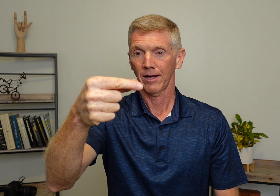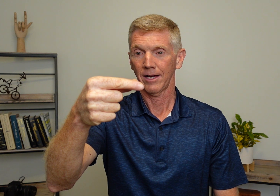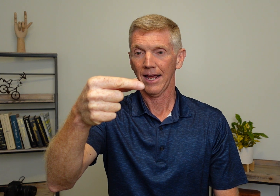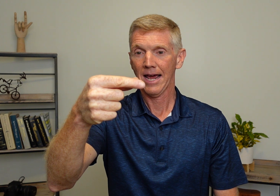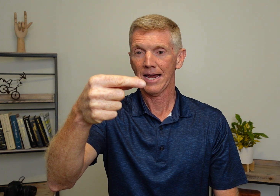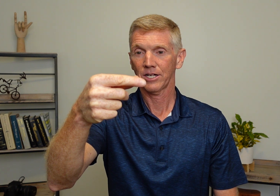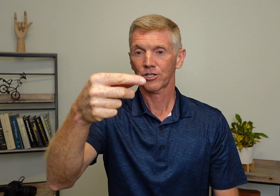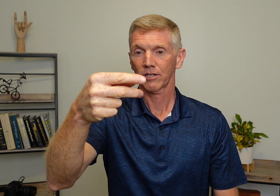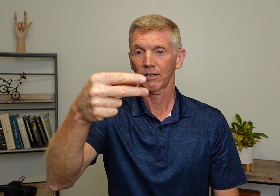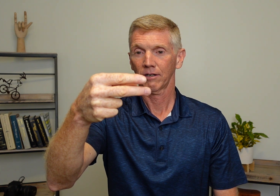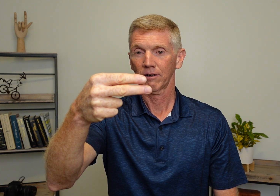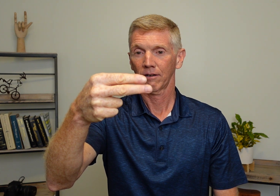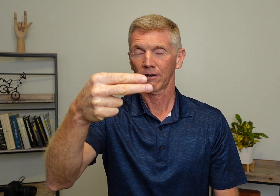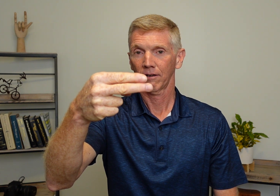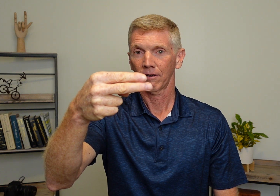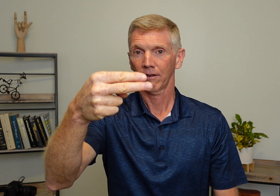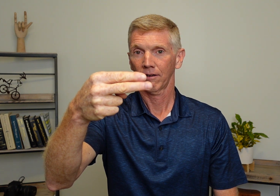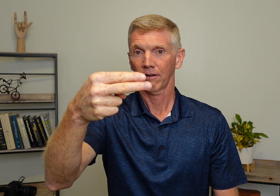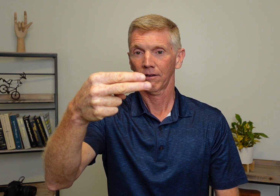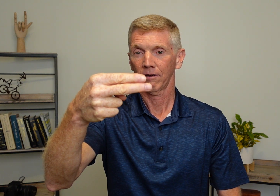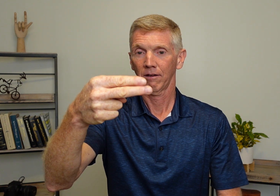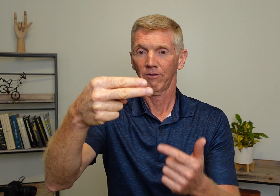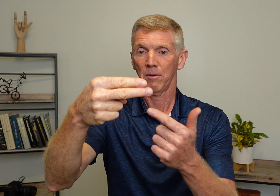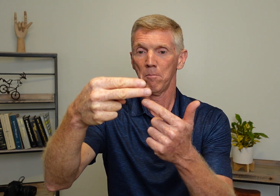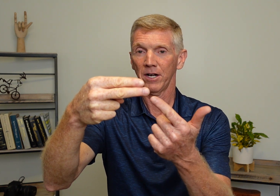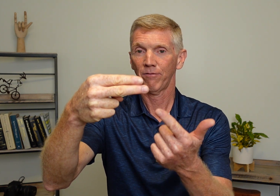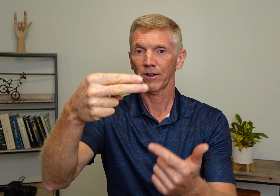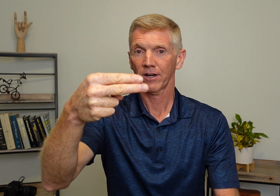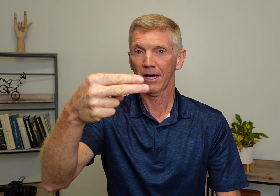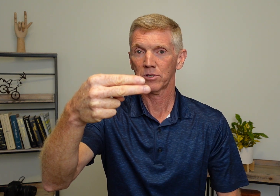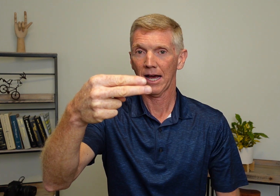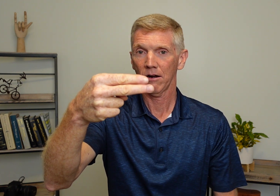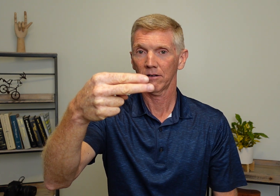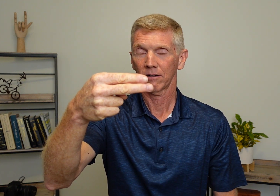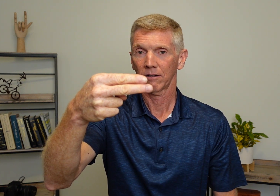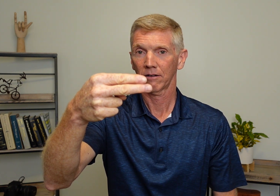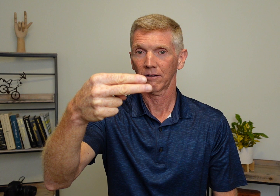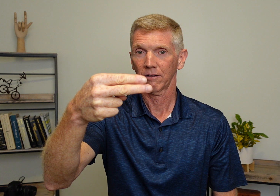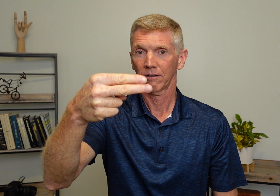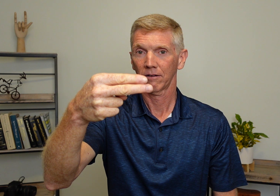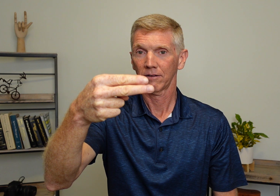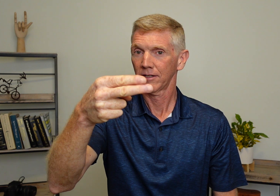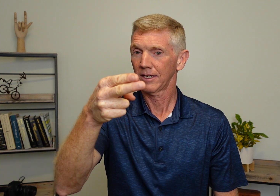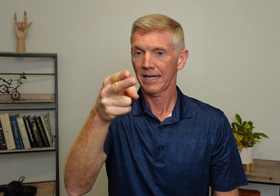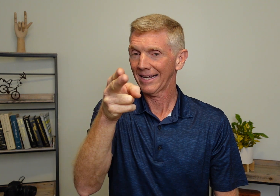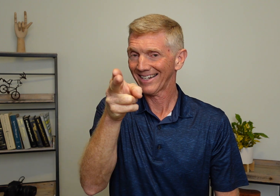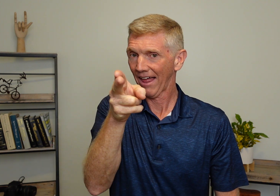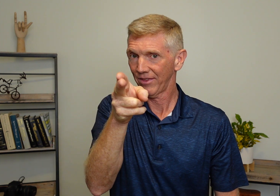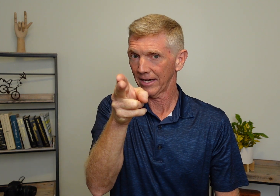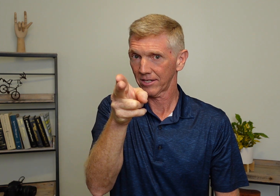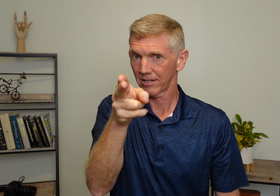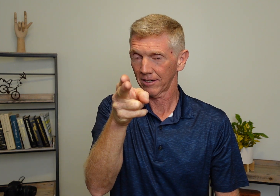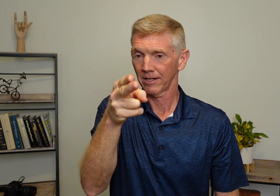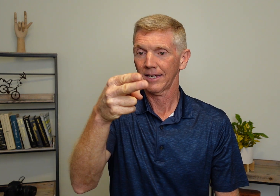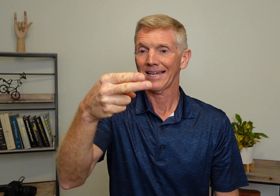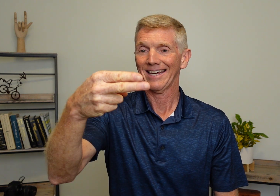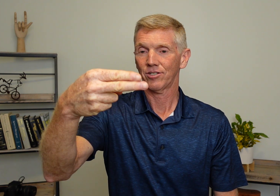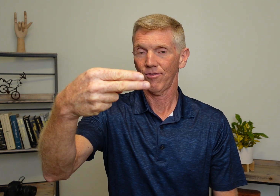An H, the middle finger comes out. It's not this, it's